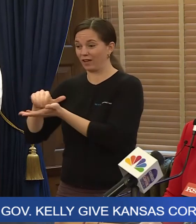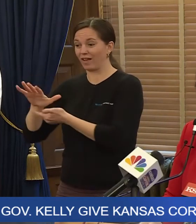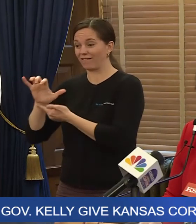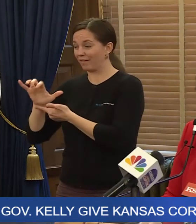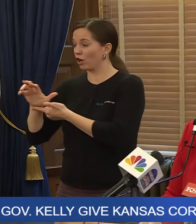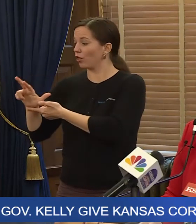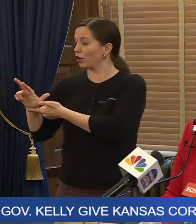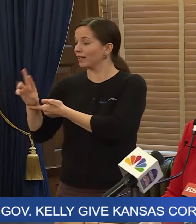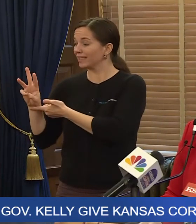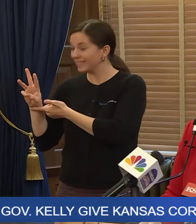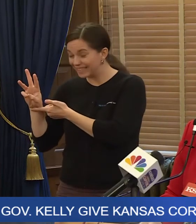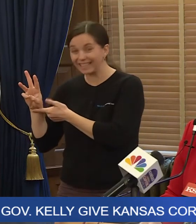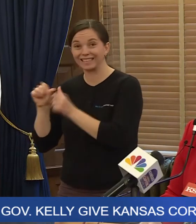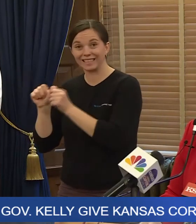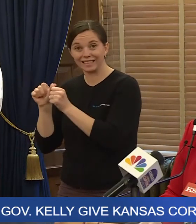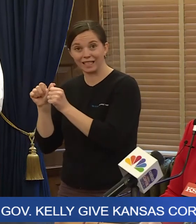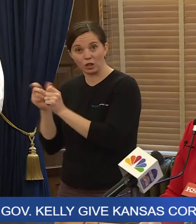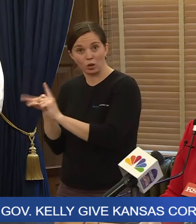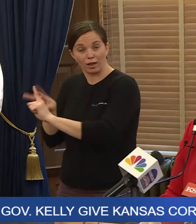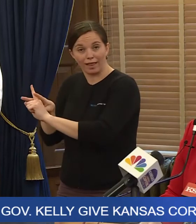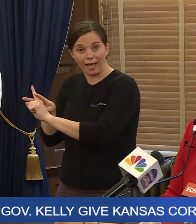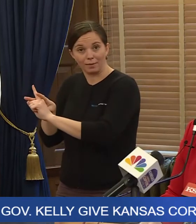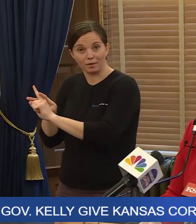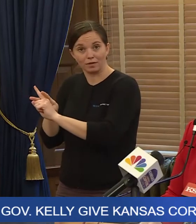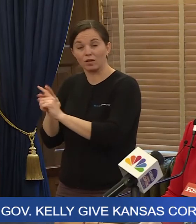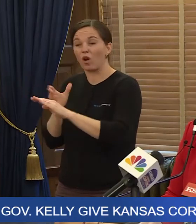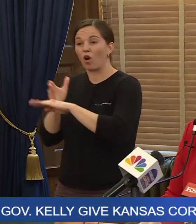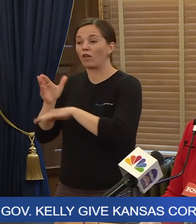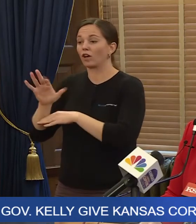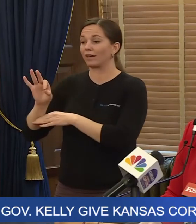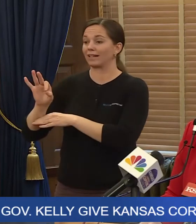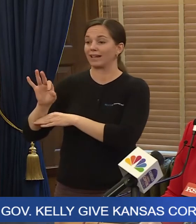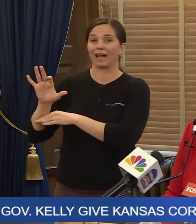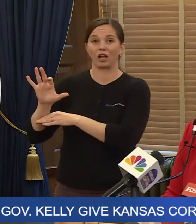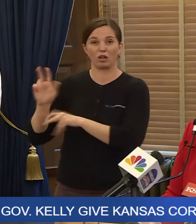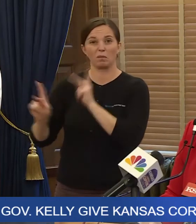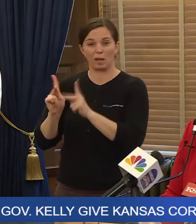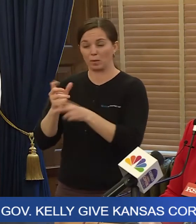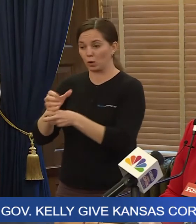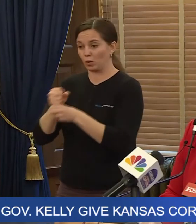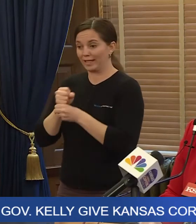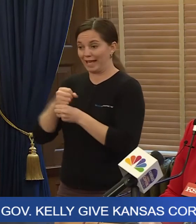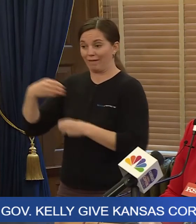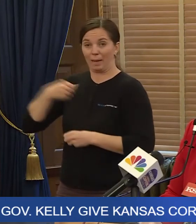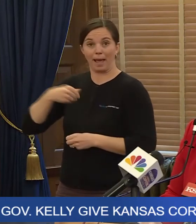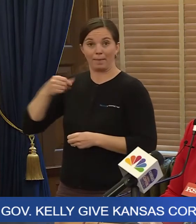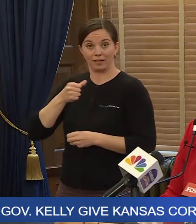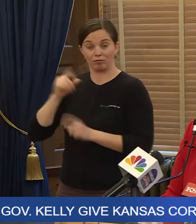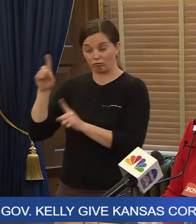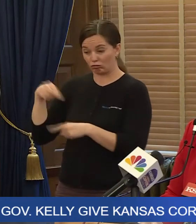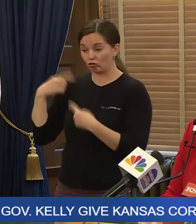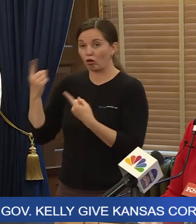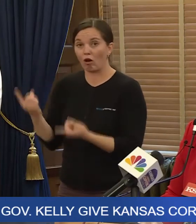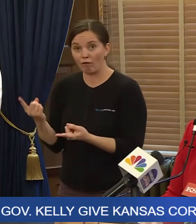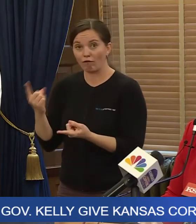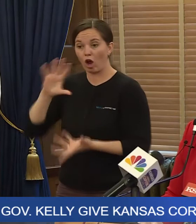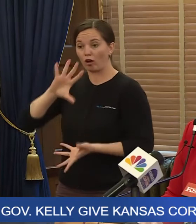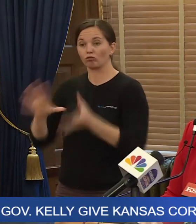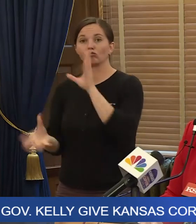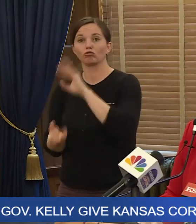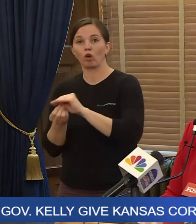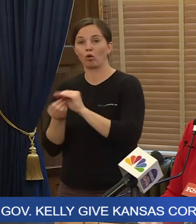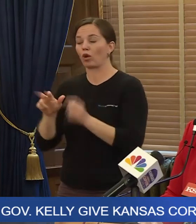115,536 continued weekly claims, with about over 93 individuals receiving benefit payments. And so far, payments have totaled roughly